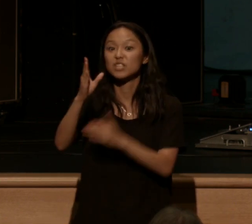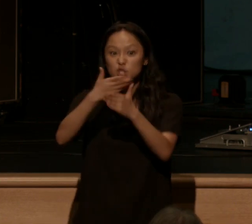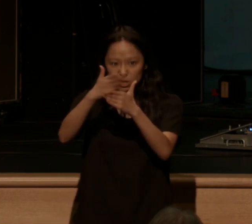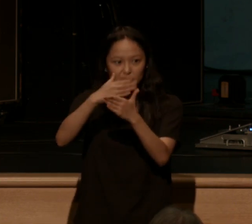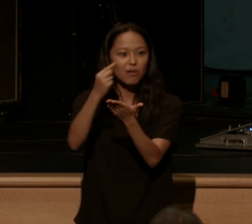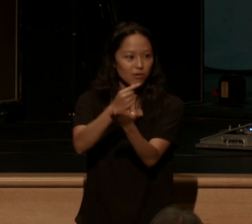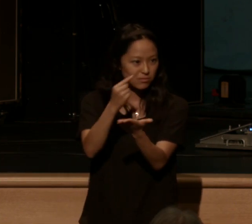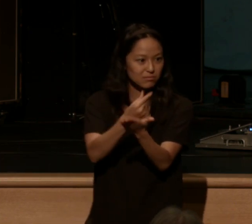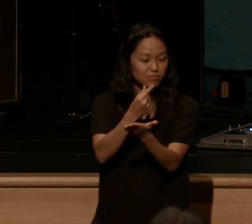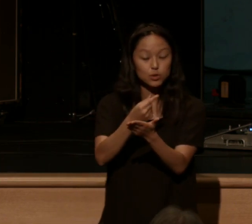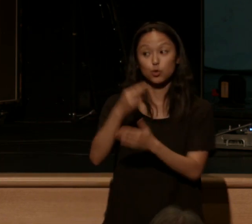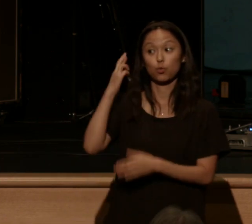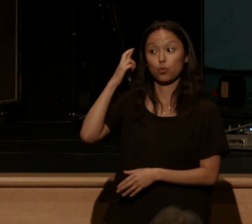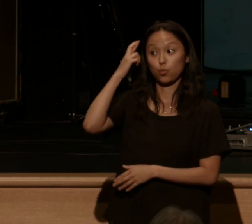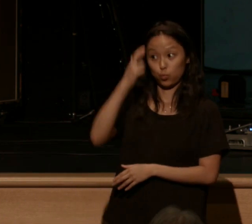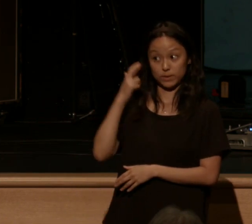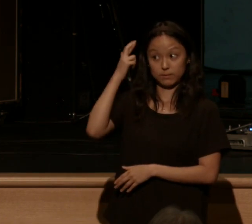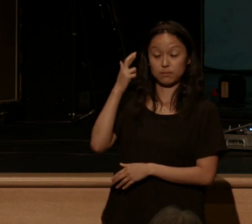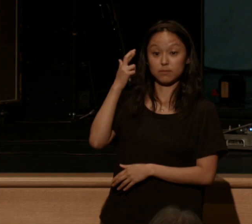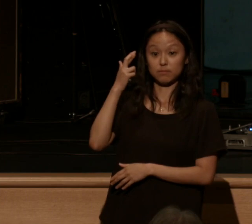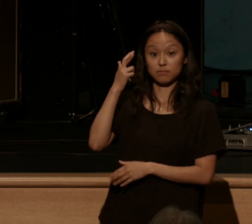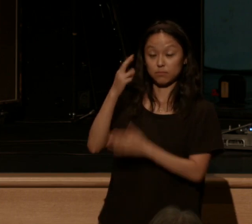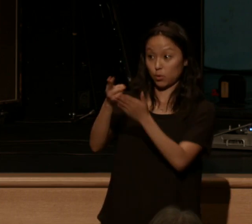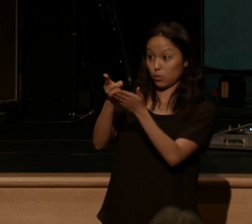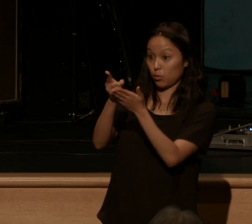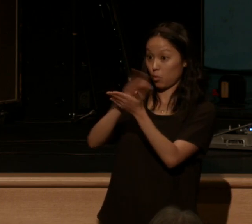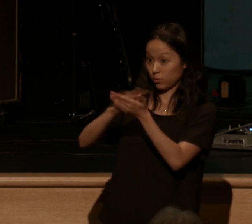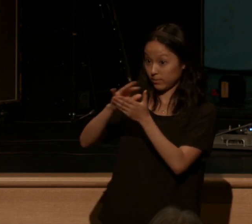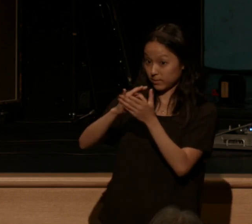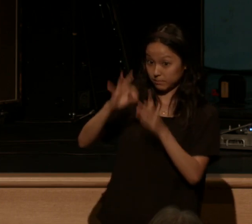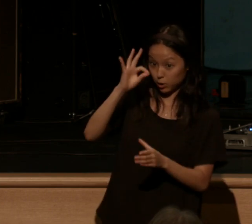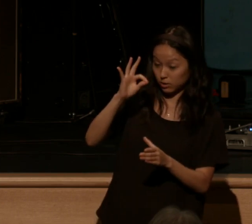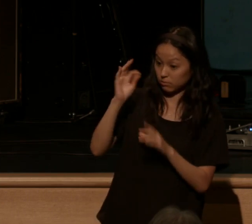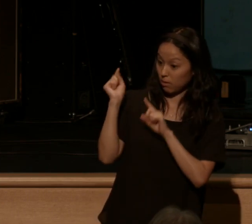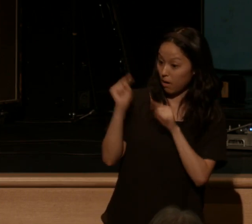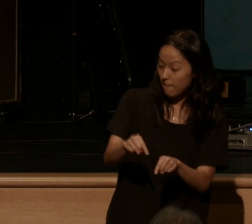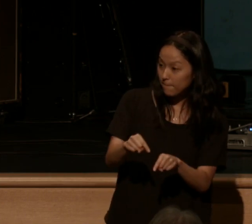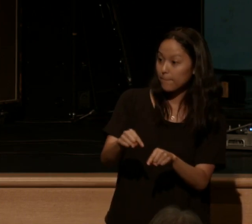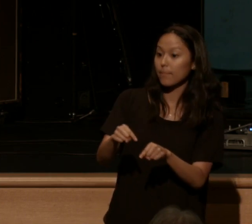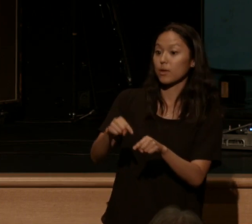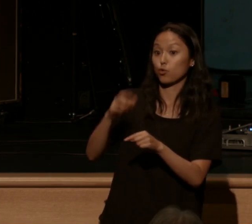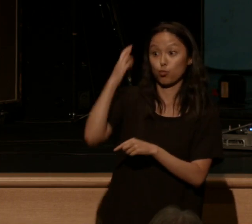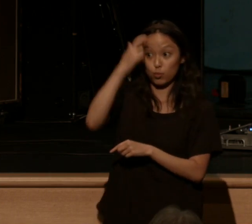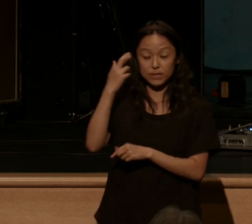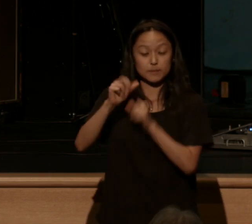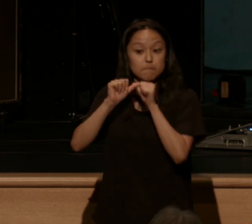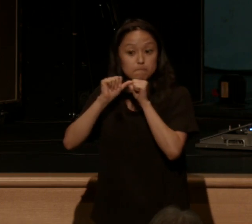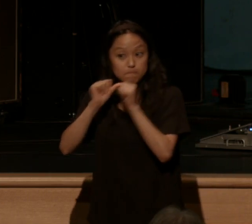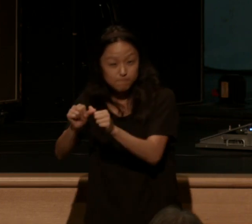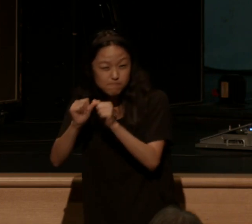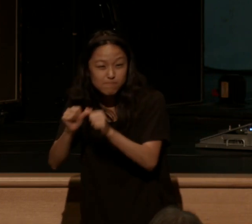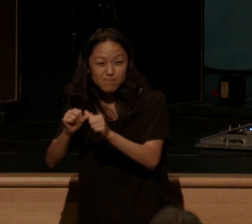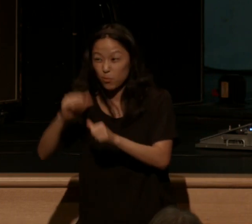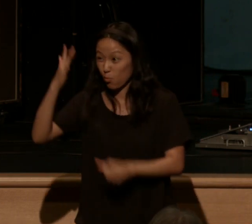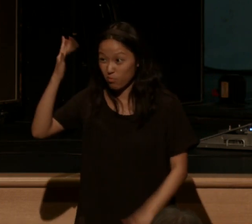the Holy Spirit is given, listen carefully, and the reason for perseverance is ultimately that we will be